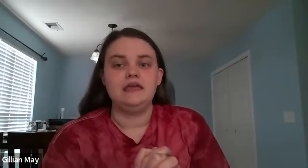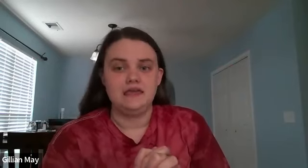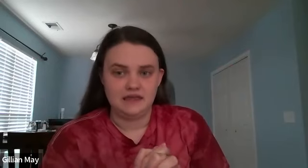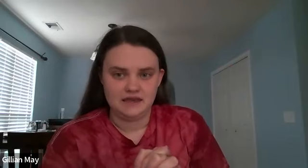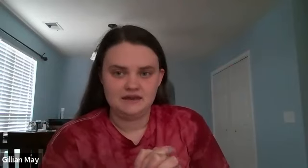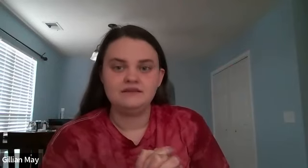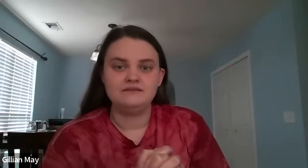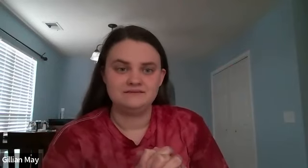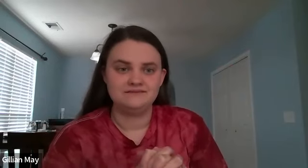N.